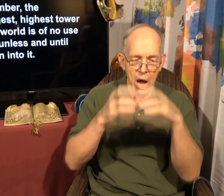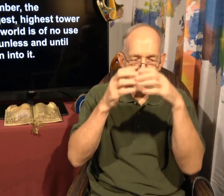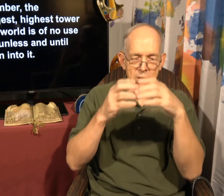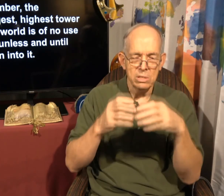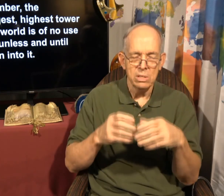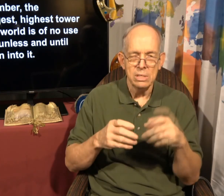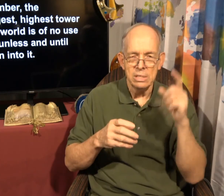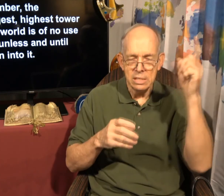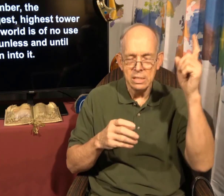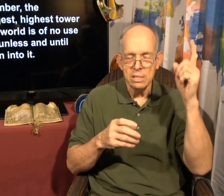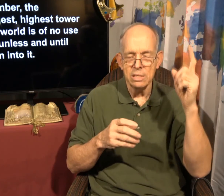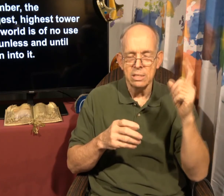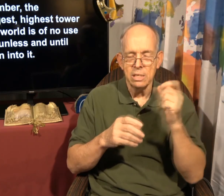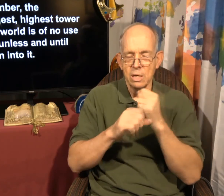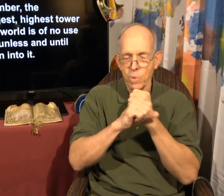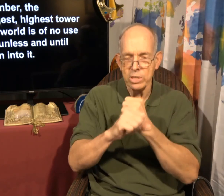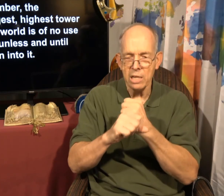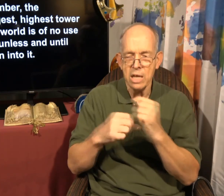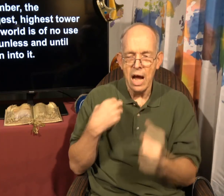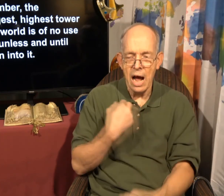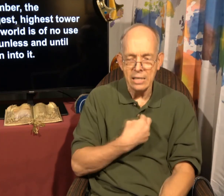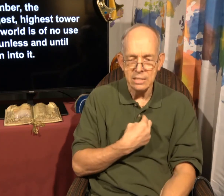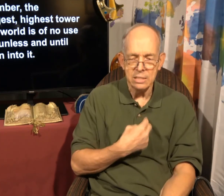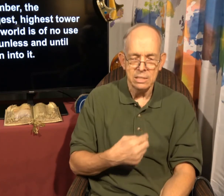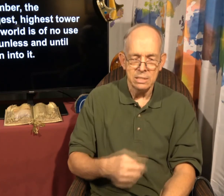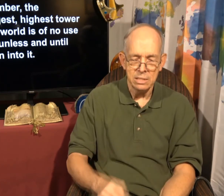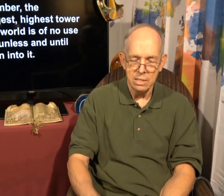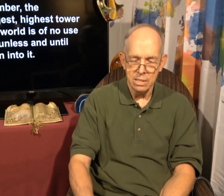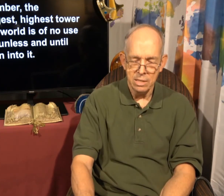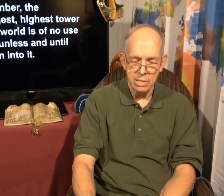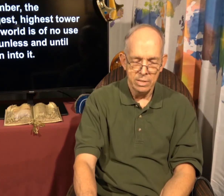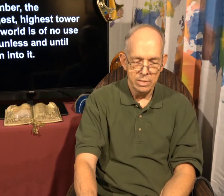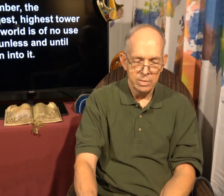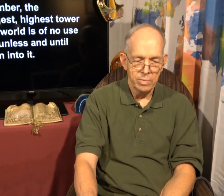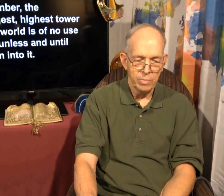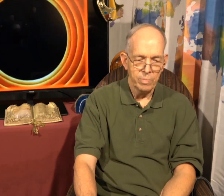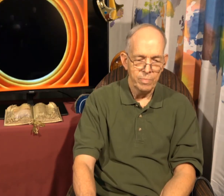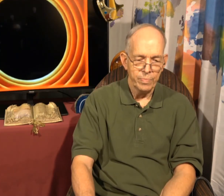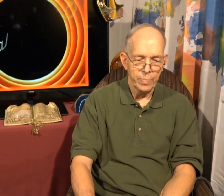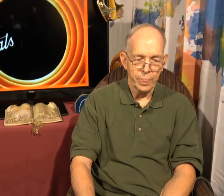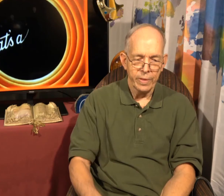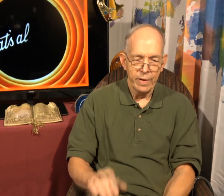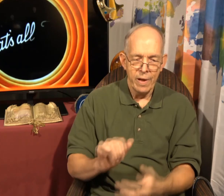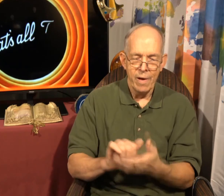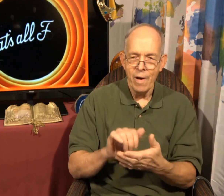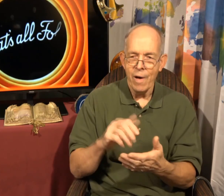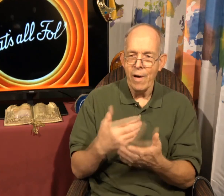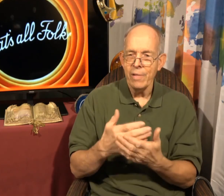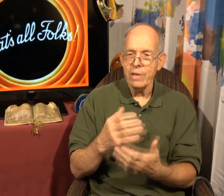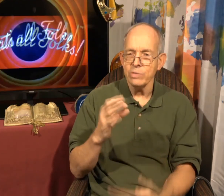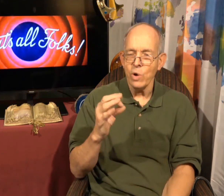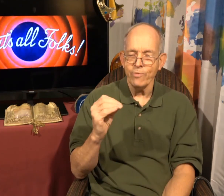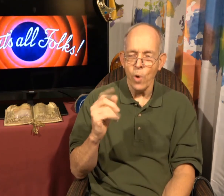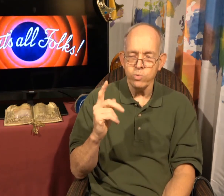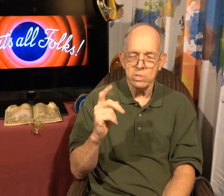One for the Lord is our sore tower. He protects us.